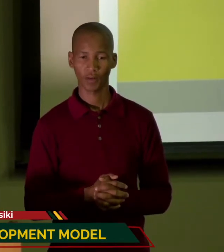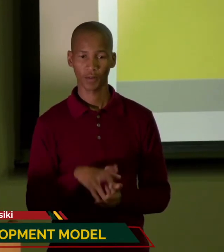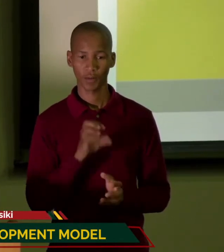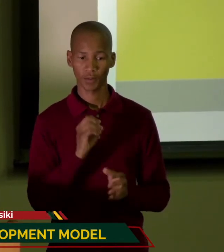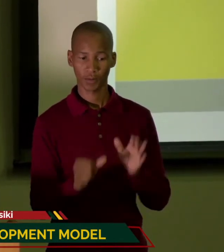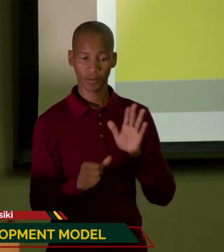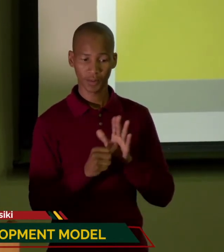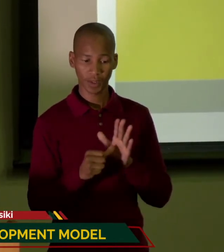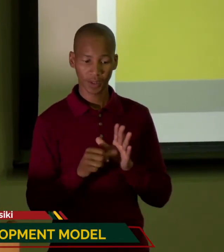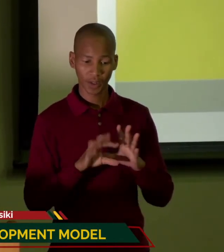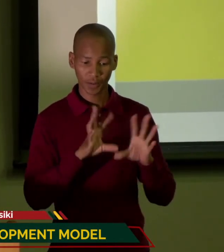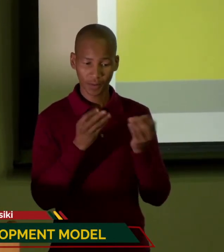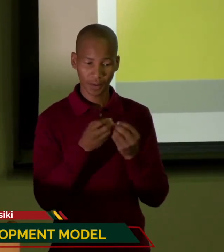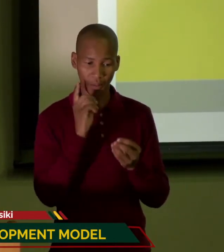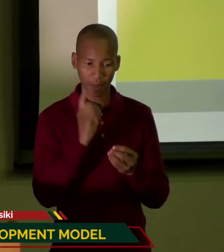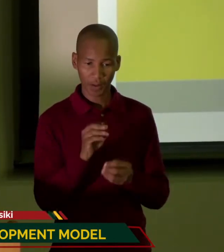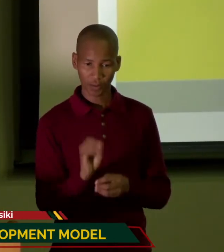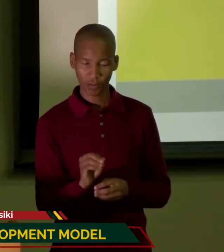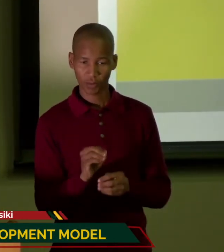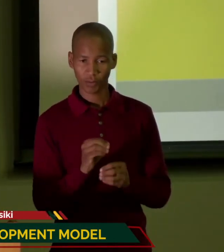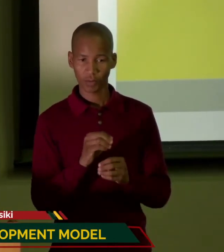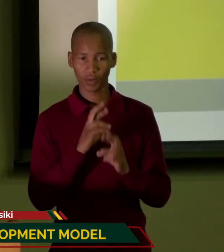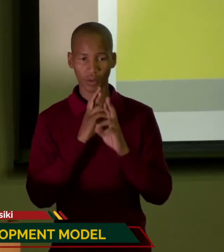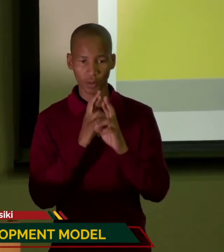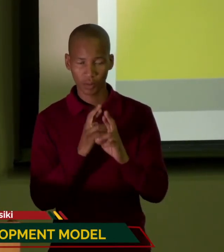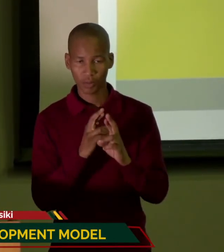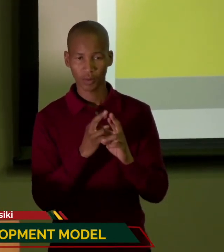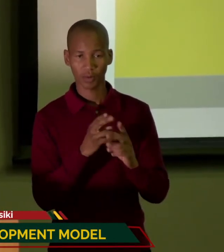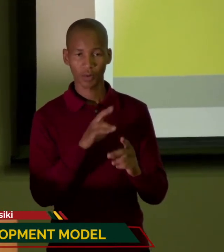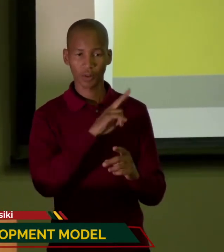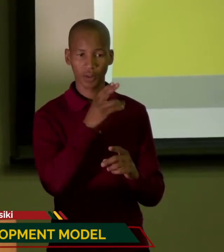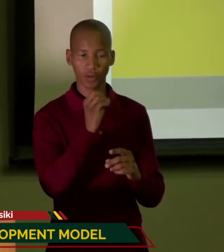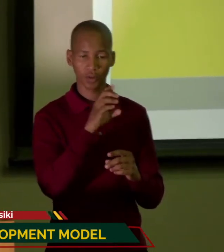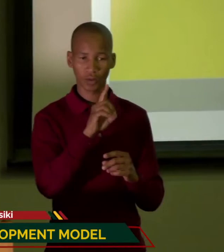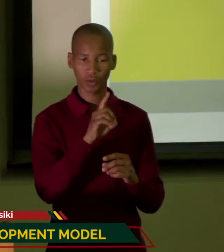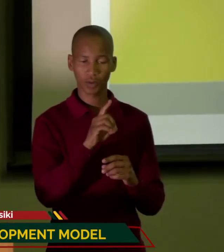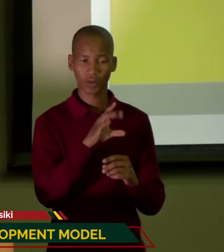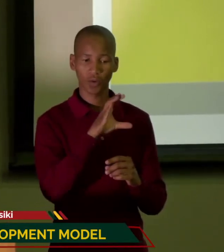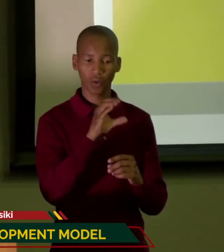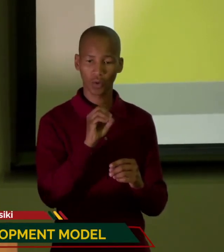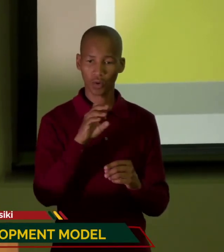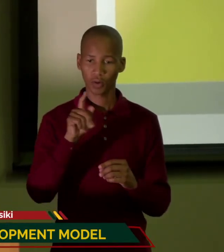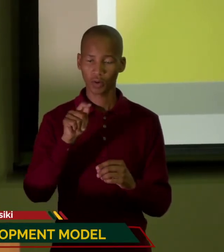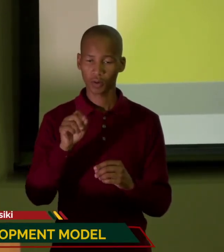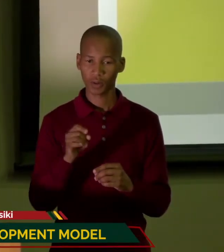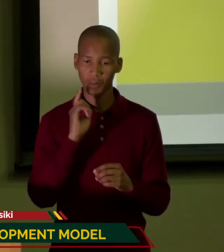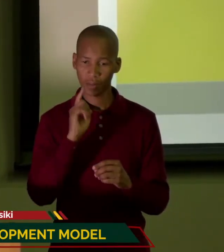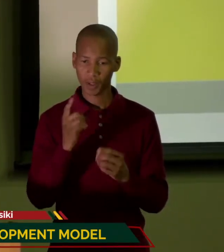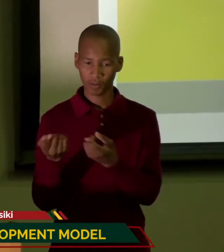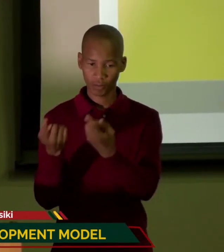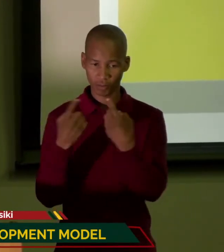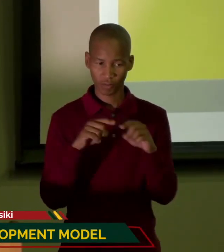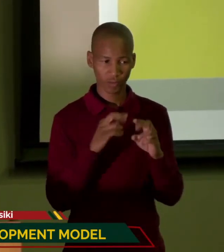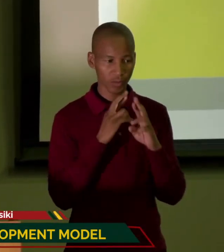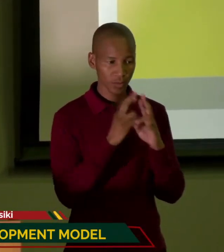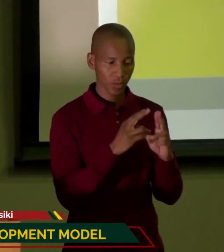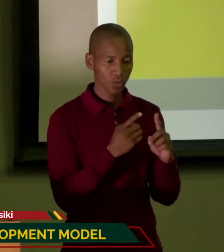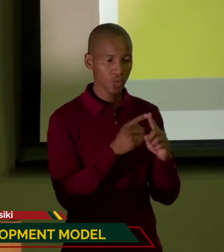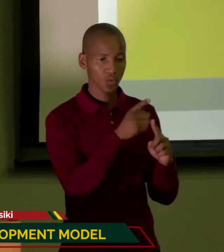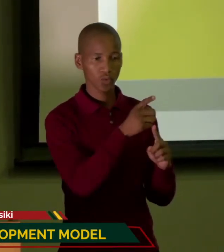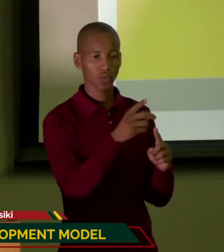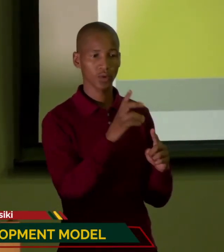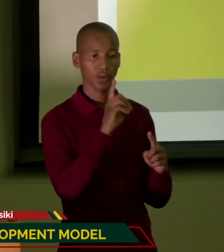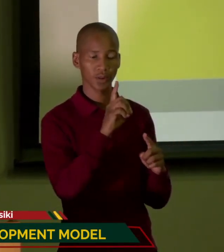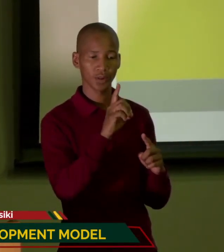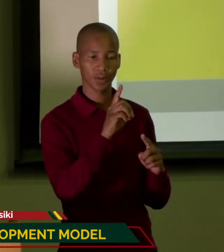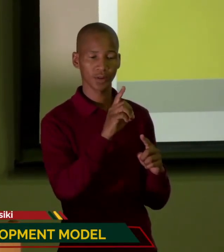need to get a report, HOD co-opted district MM, babu yebazot reporter kwidimam